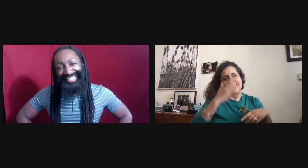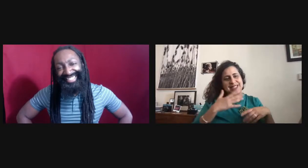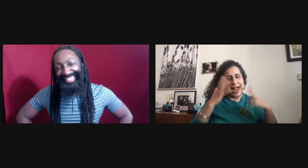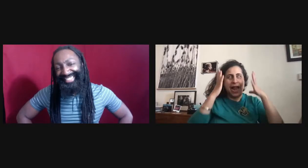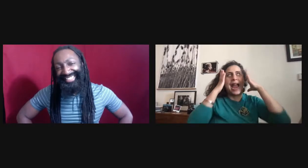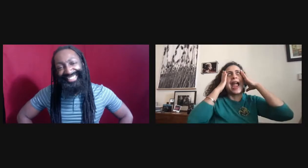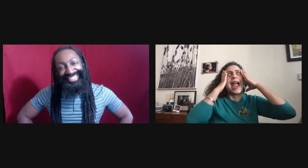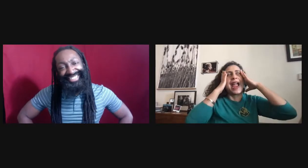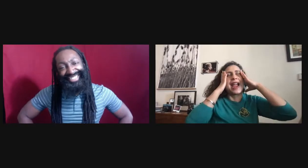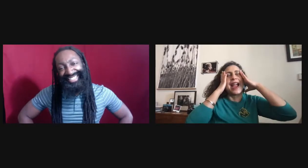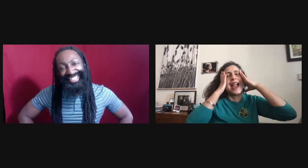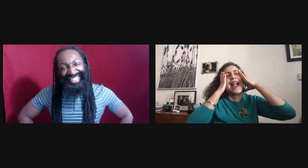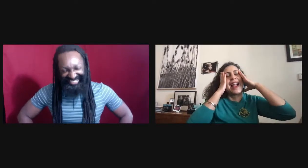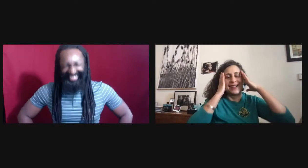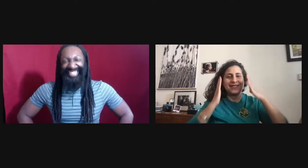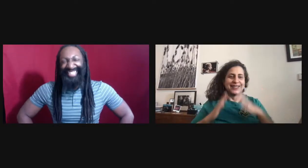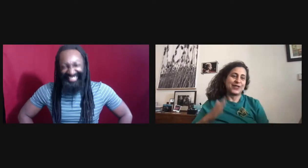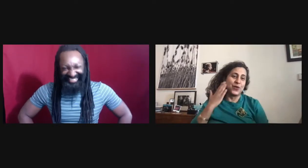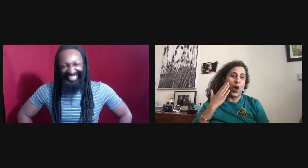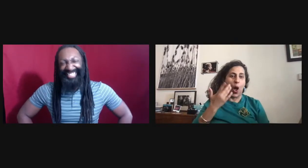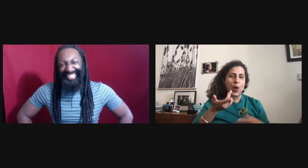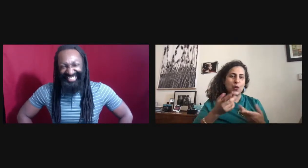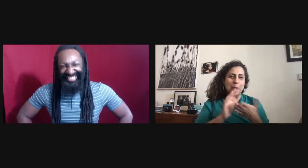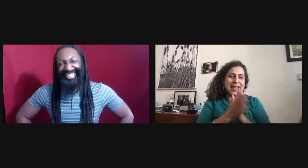much. But they drive me crazy.